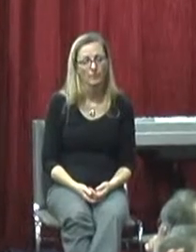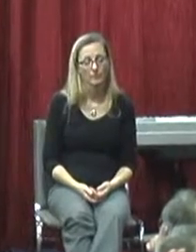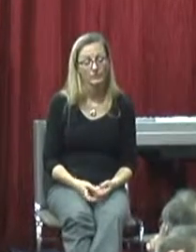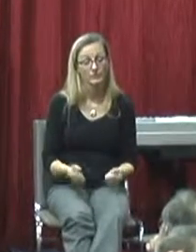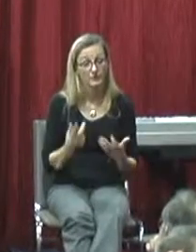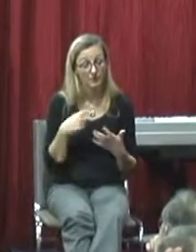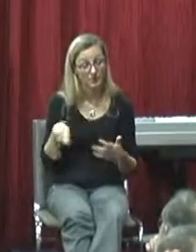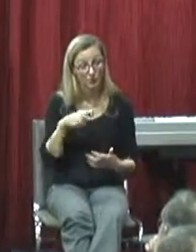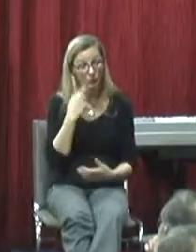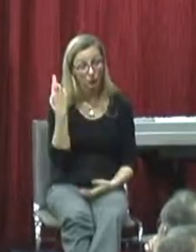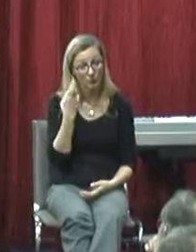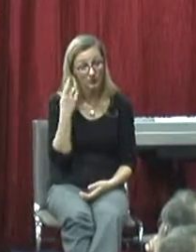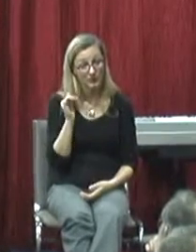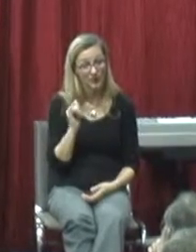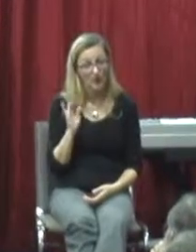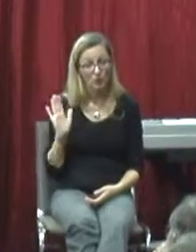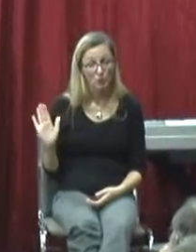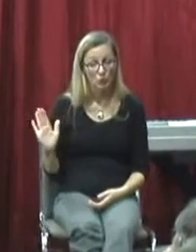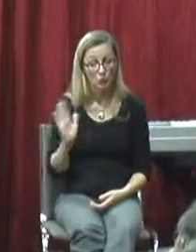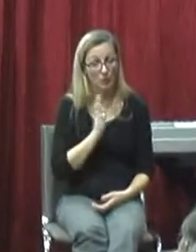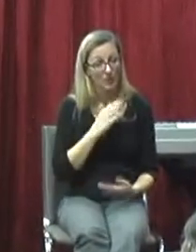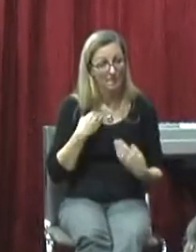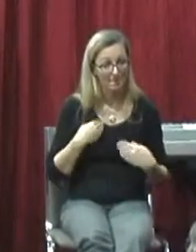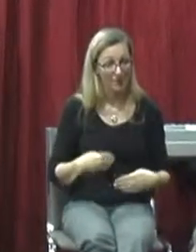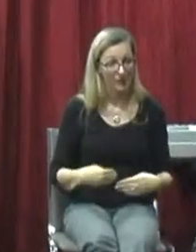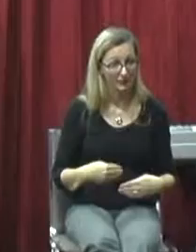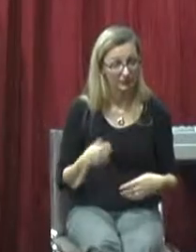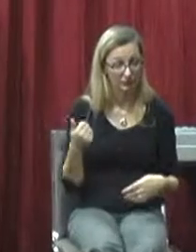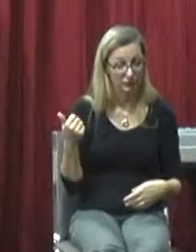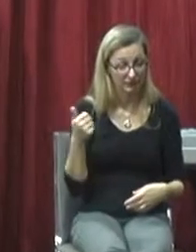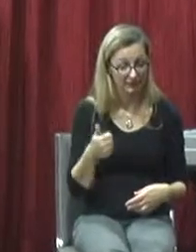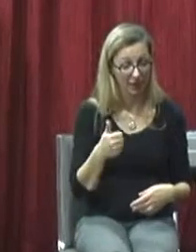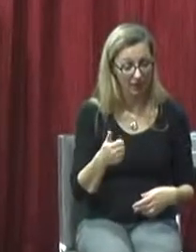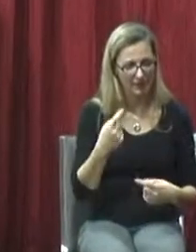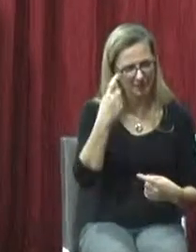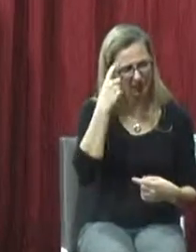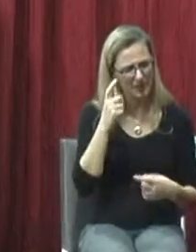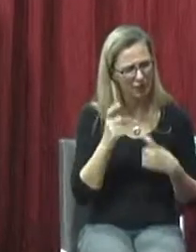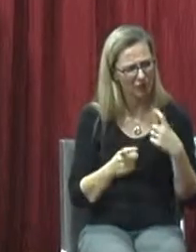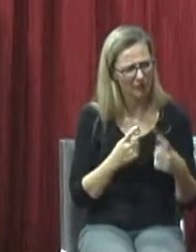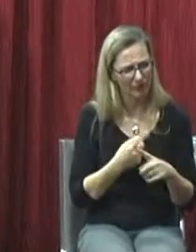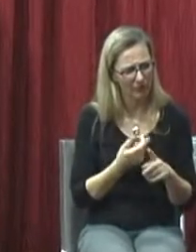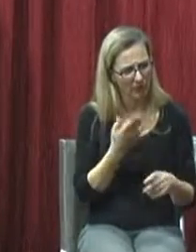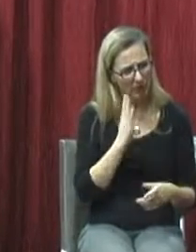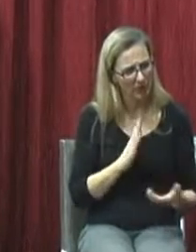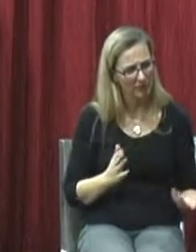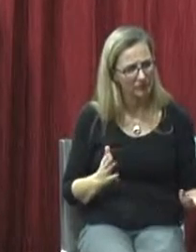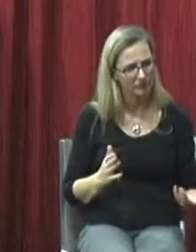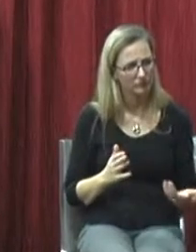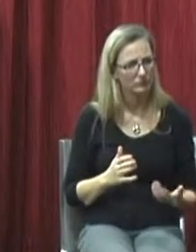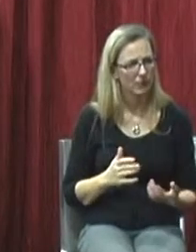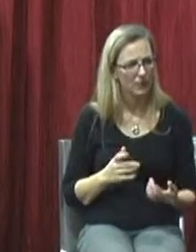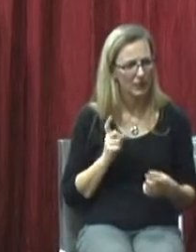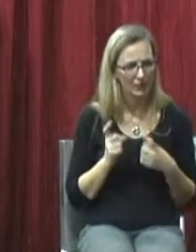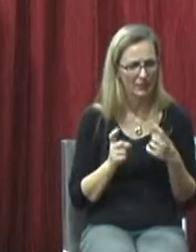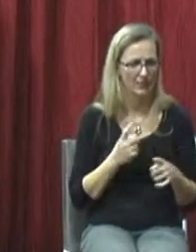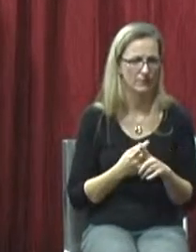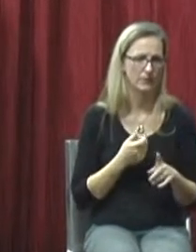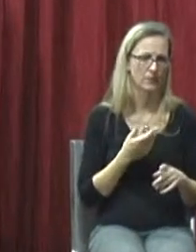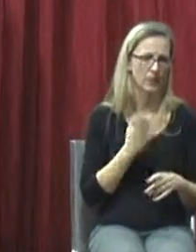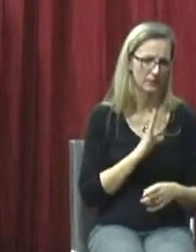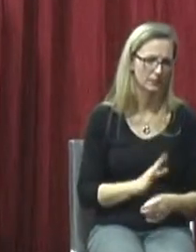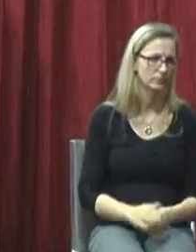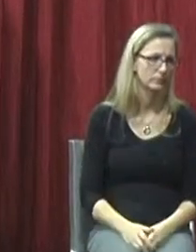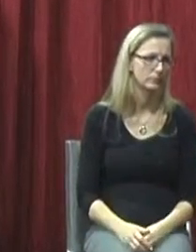How many realize that your body, yourself, and your mind are a gift of God? That's what this is saying. They are gifts of